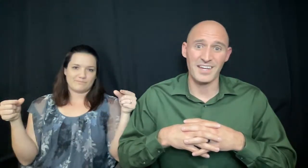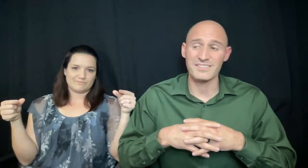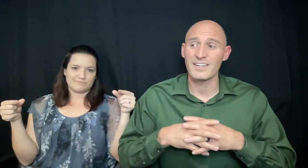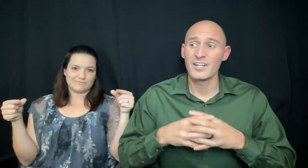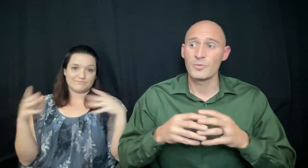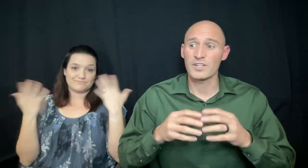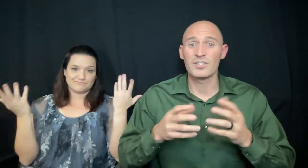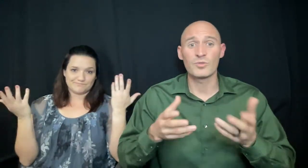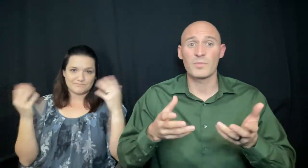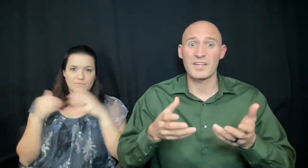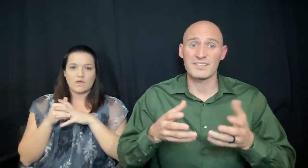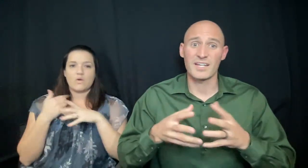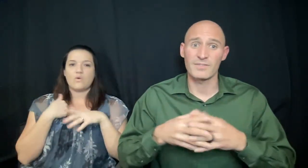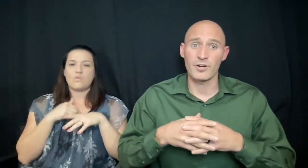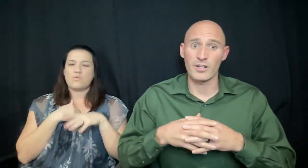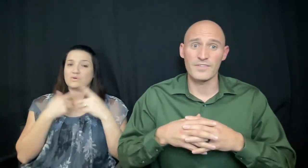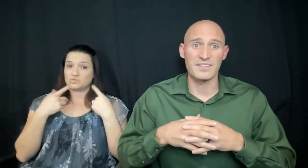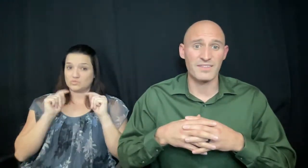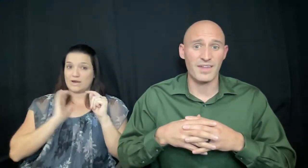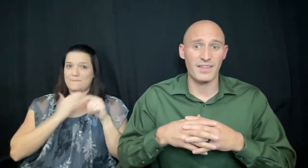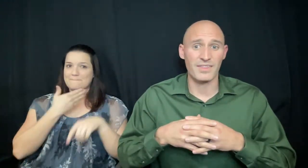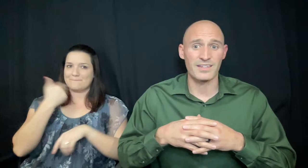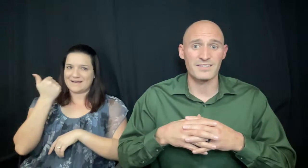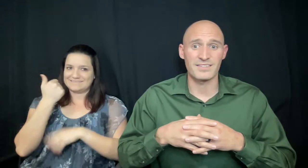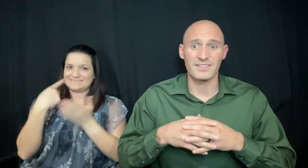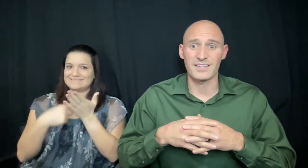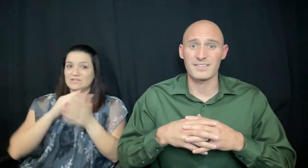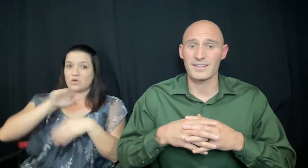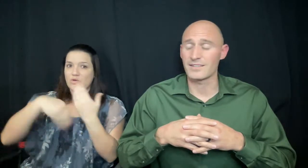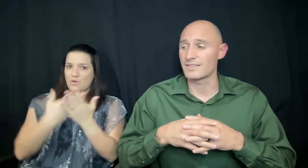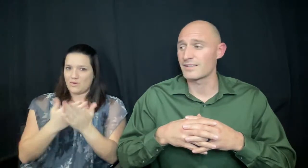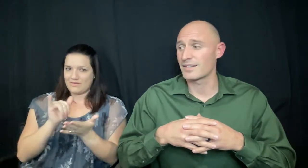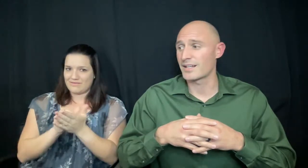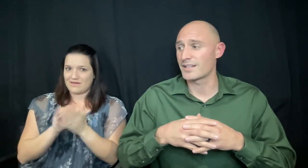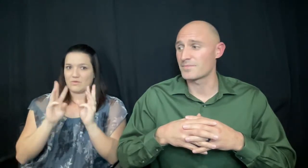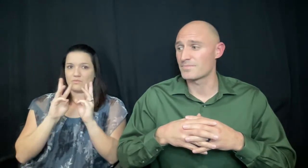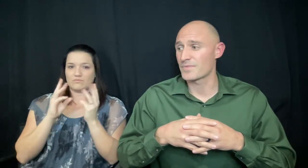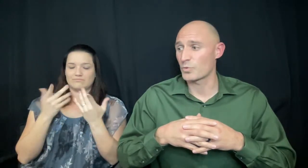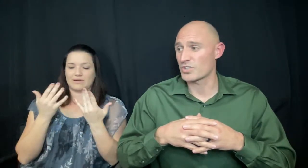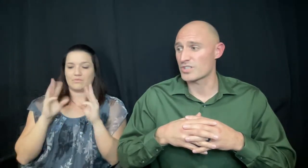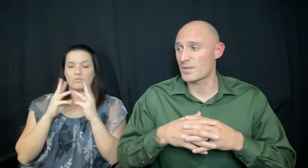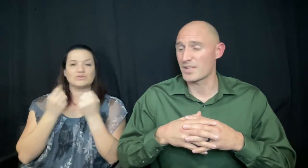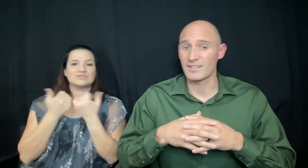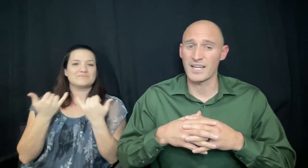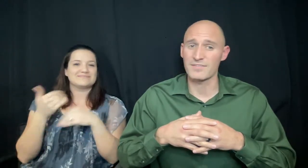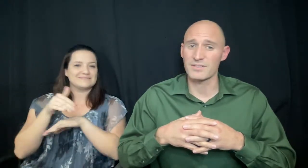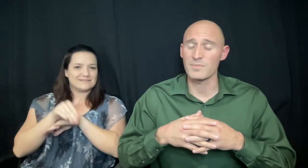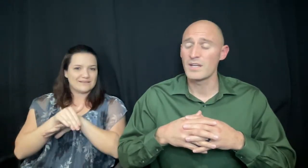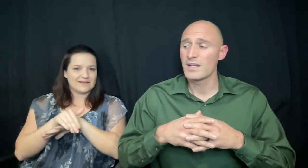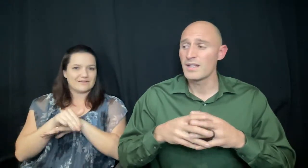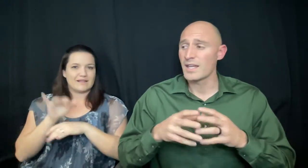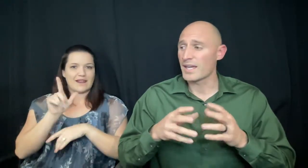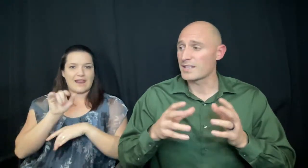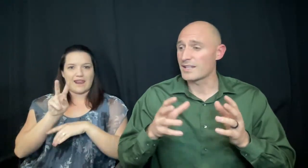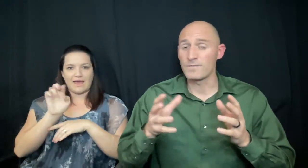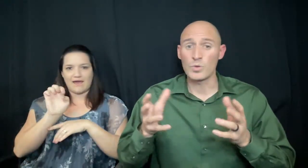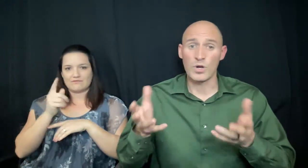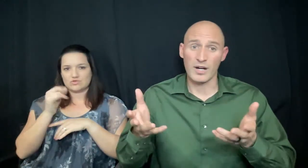syntax. We're going to do our best to cover all of these things in tonight's workshop and live stream. And if you are